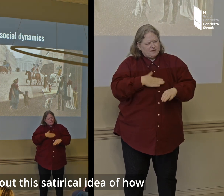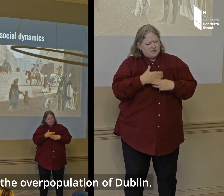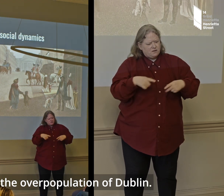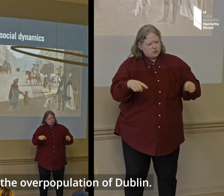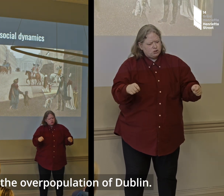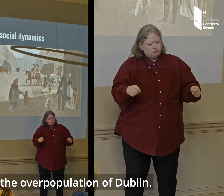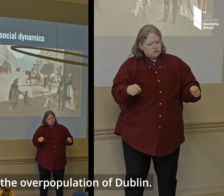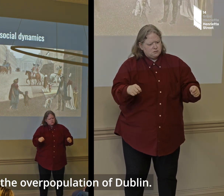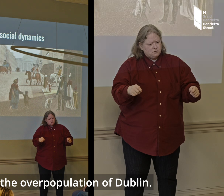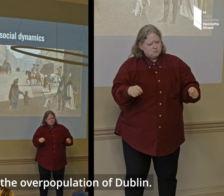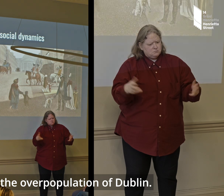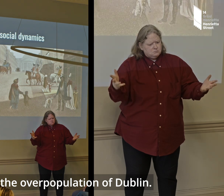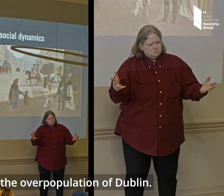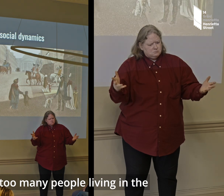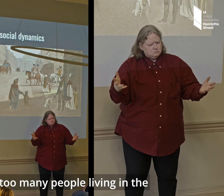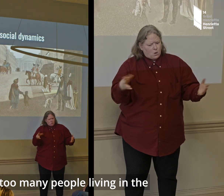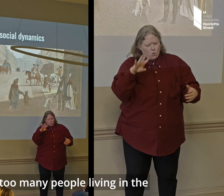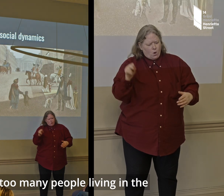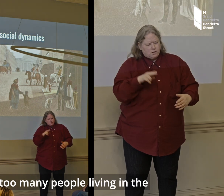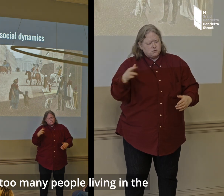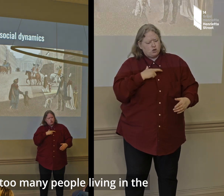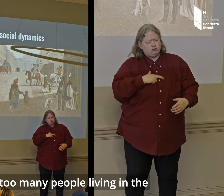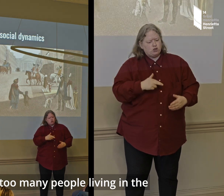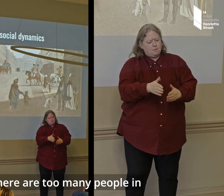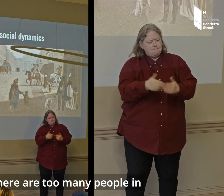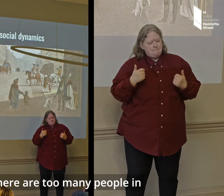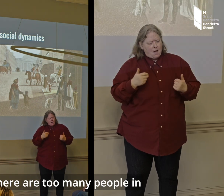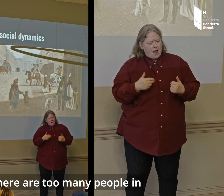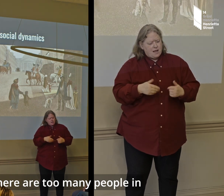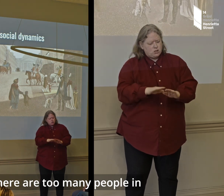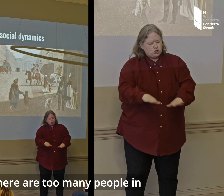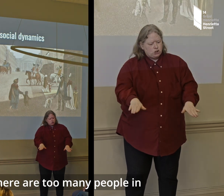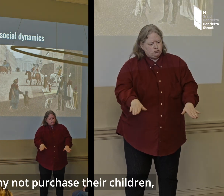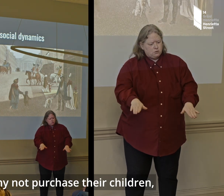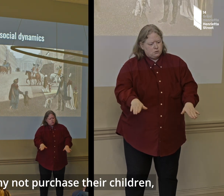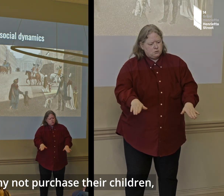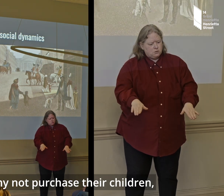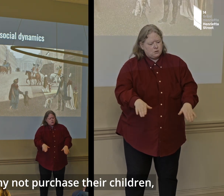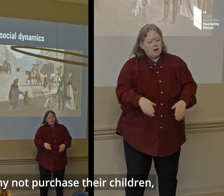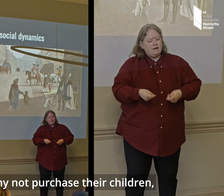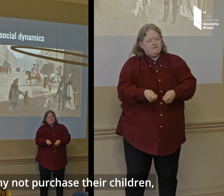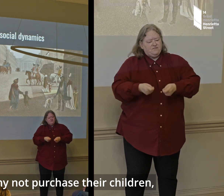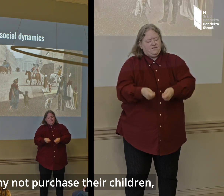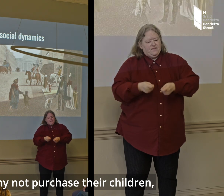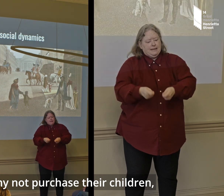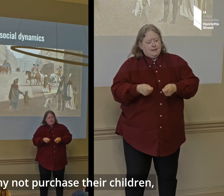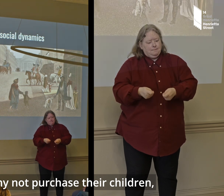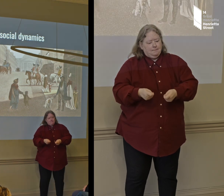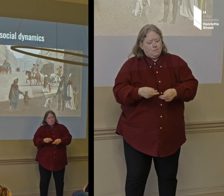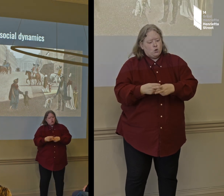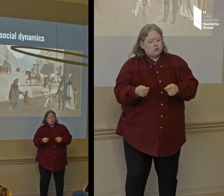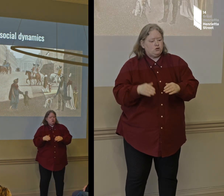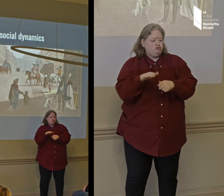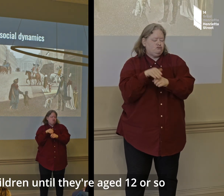of how to address the overpopulation of Dublin. There are too many people living in the street. There are too many people in poverty. Why not purchase their